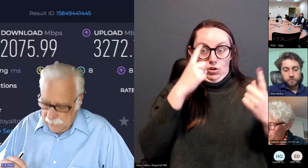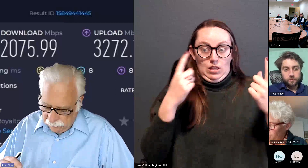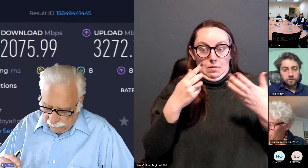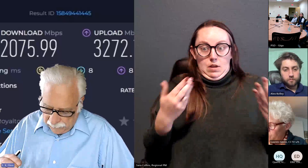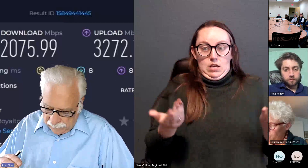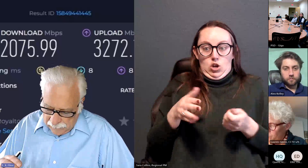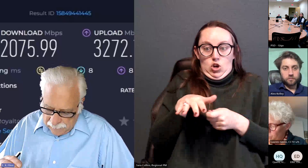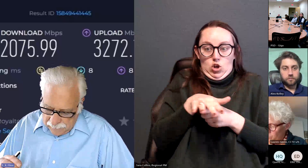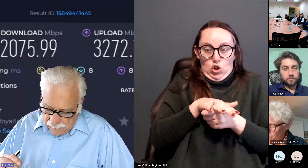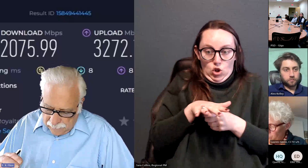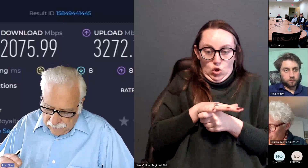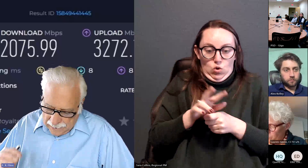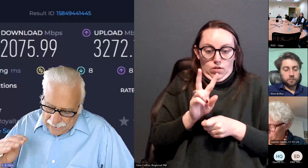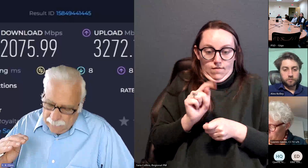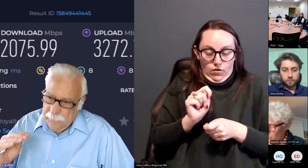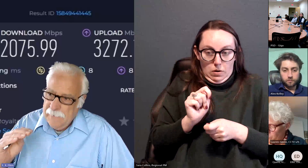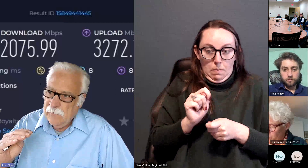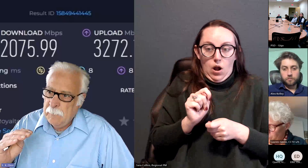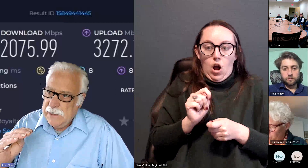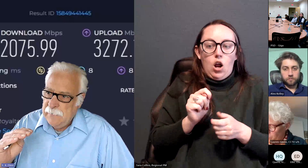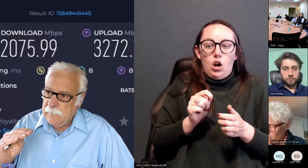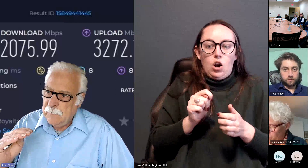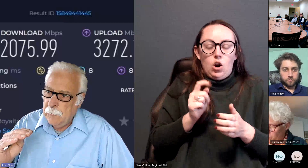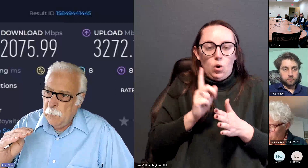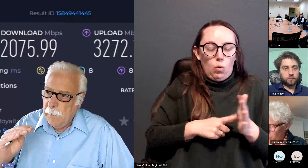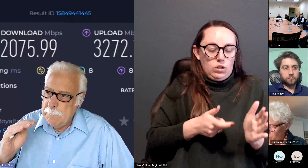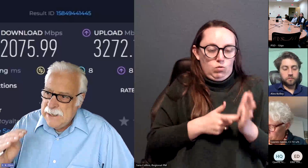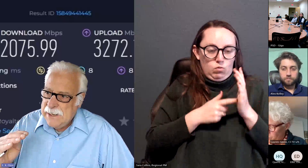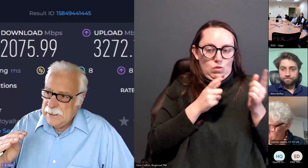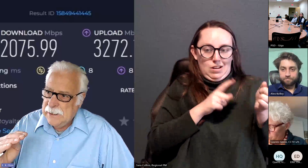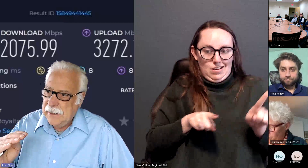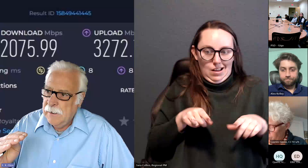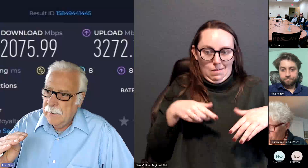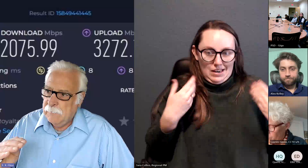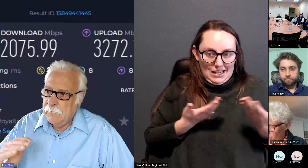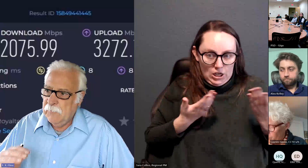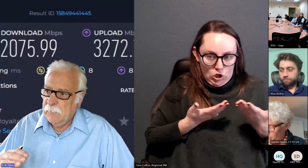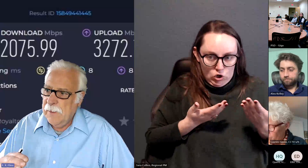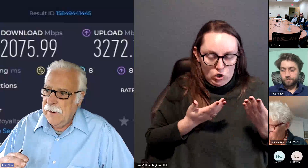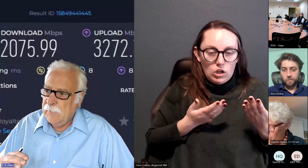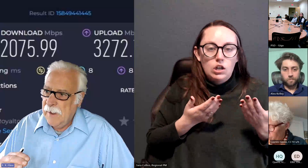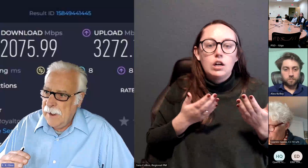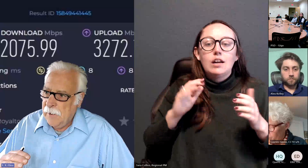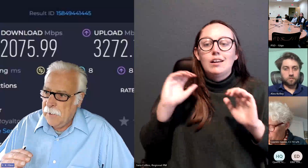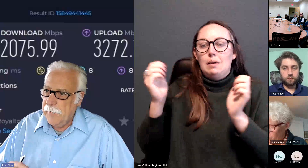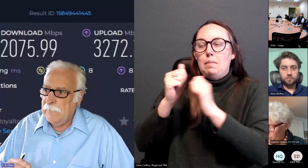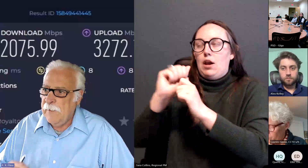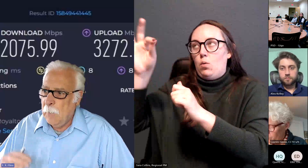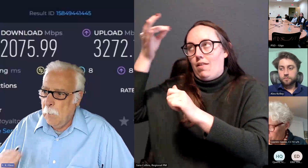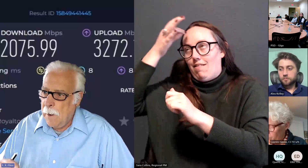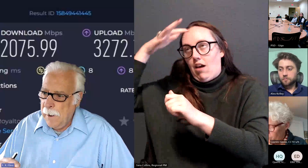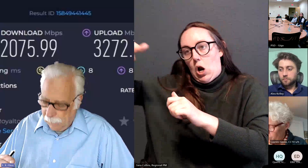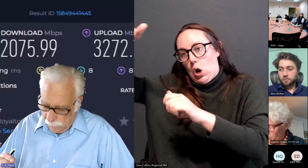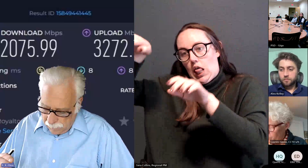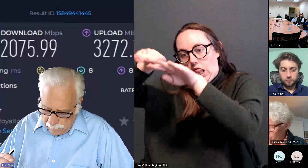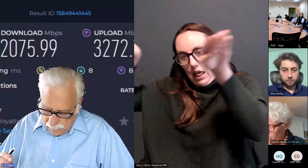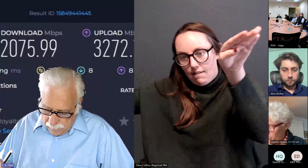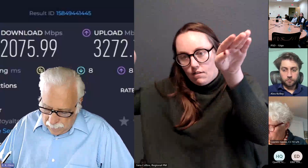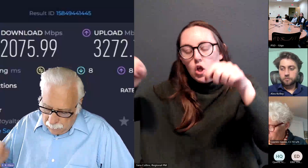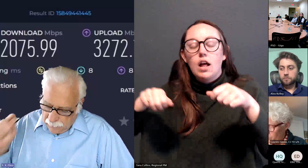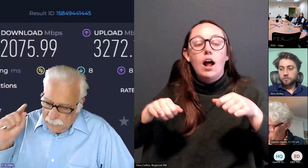to nationally, and things that we need to do immediately versus things that are going to take a